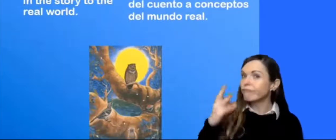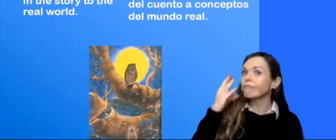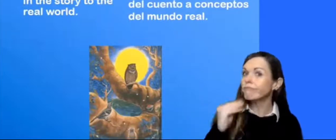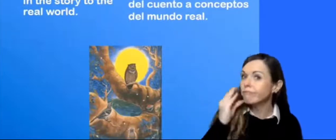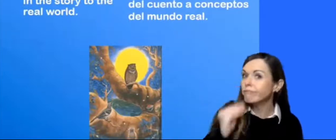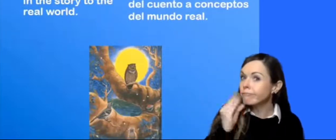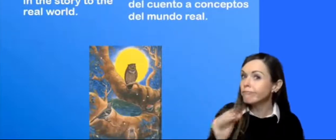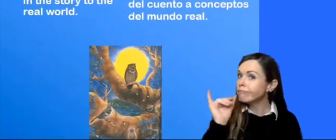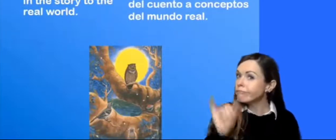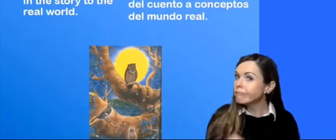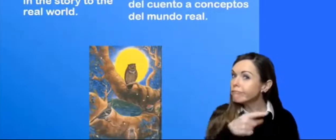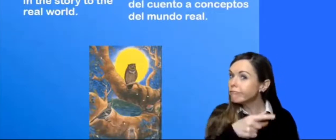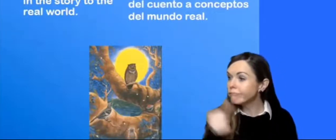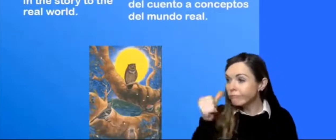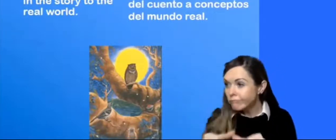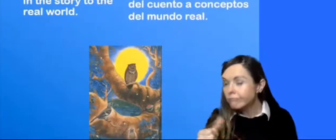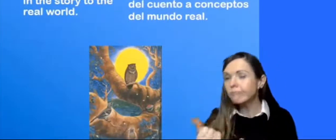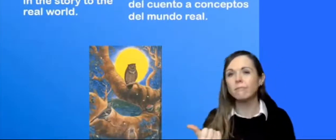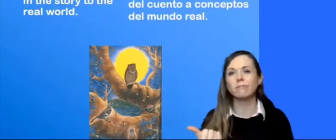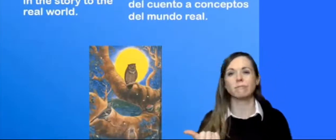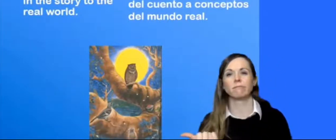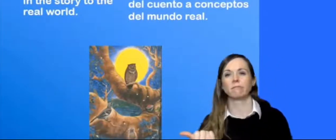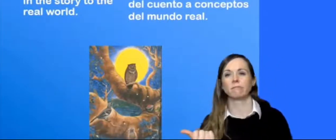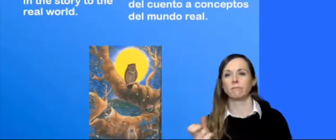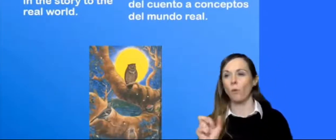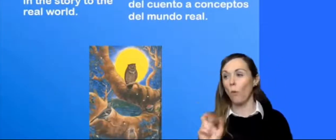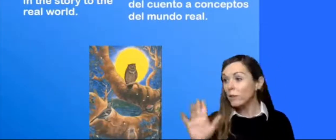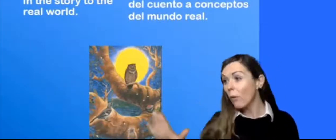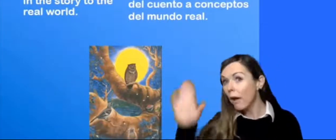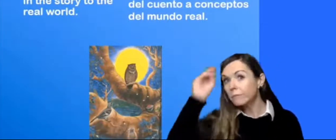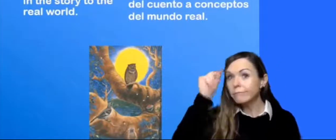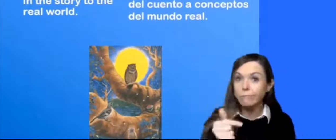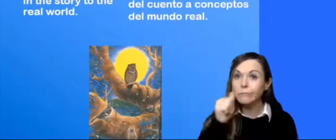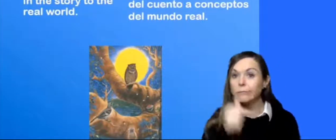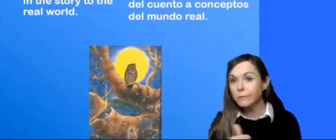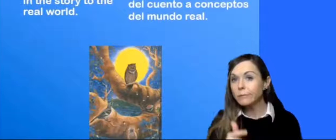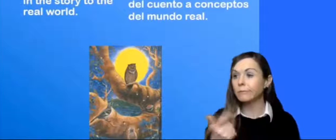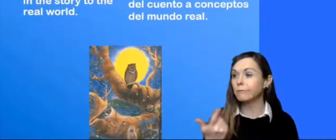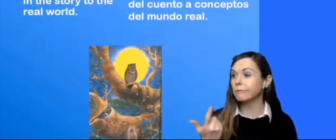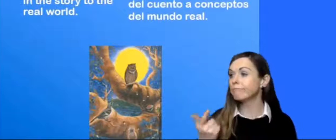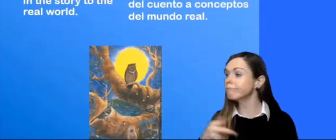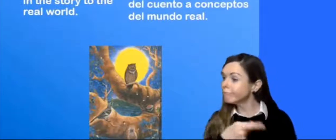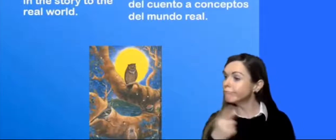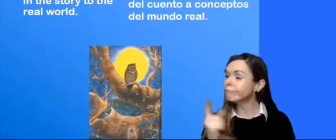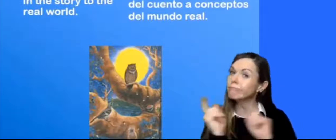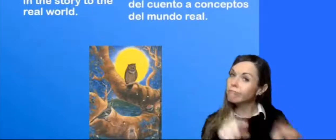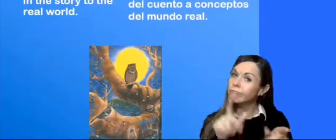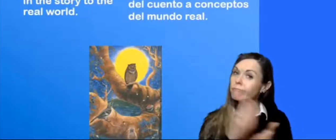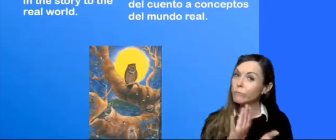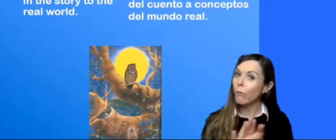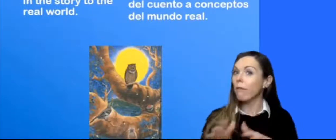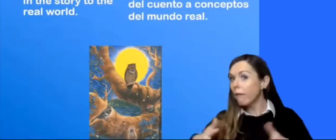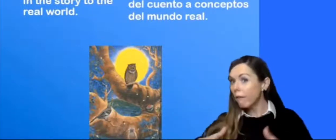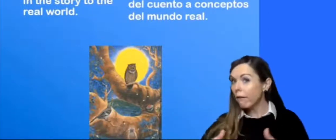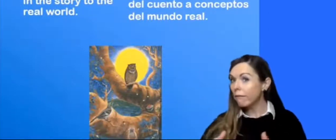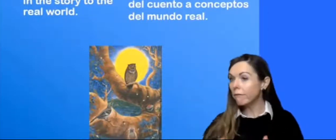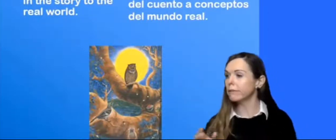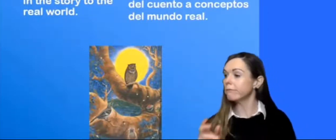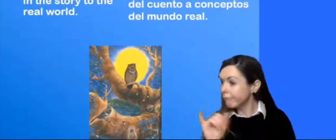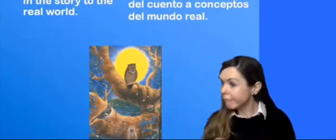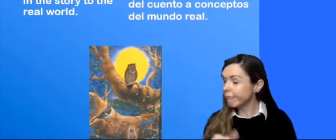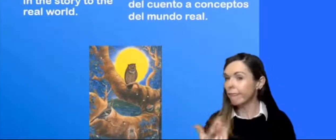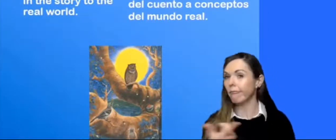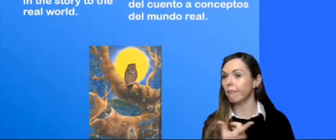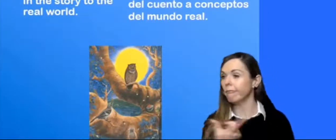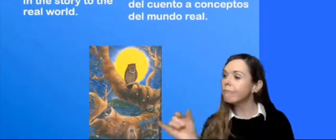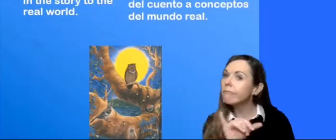opportunity to discuss with their child, remember that first day of school, that first day of daycare,